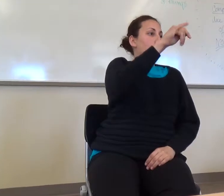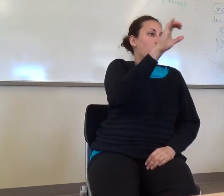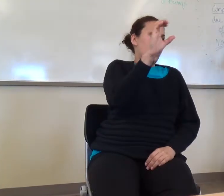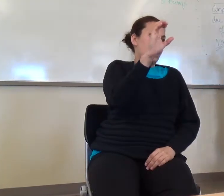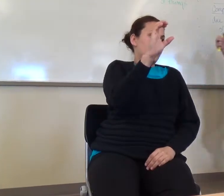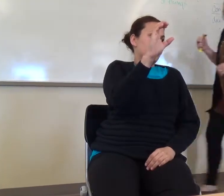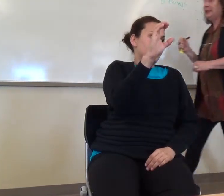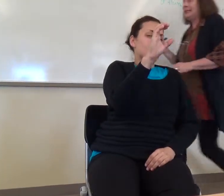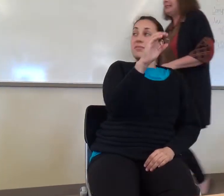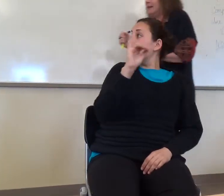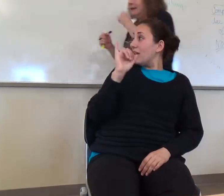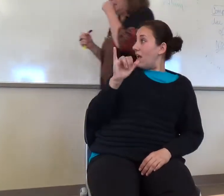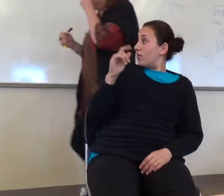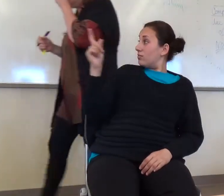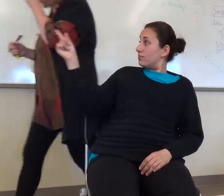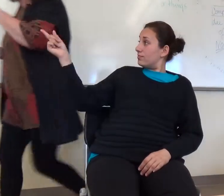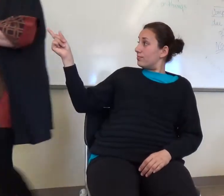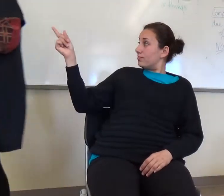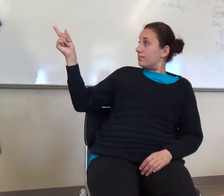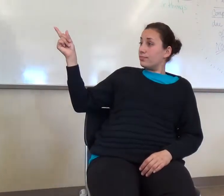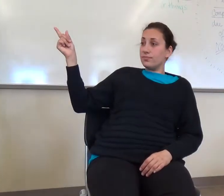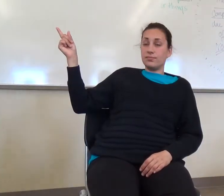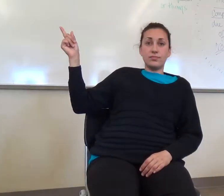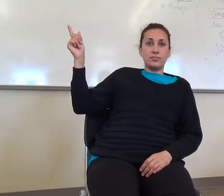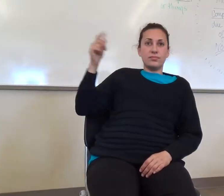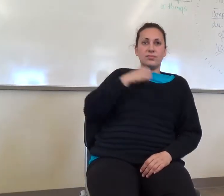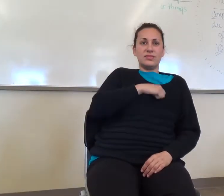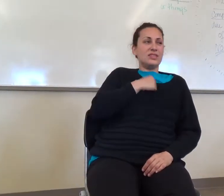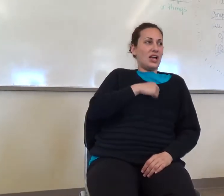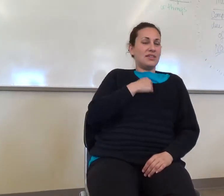a complete, excuse me, I think the best is that.